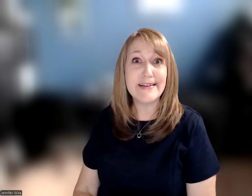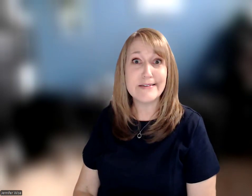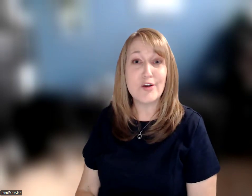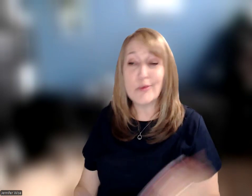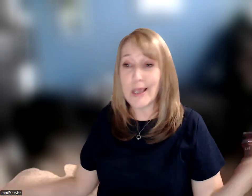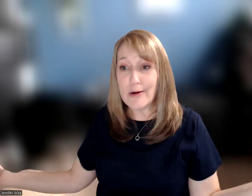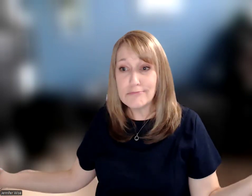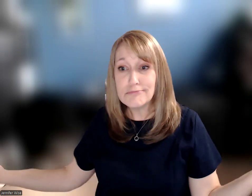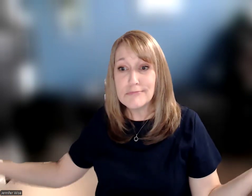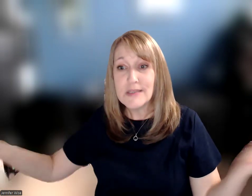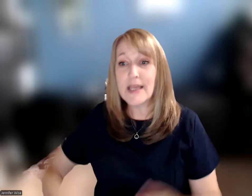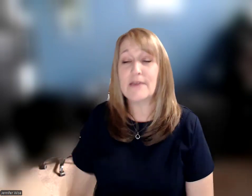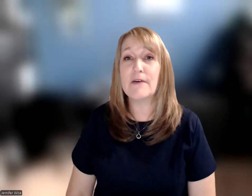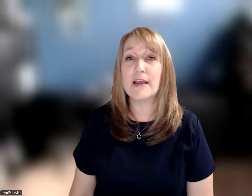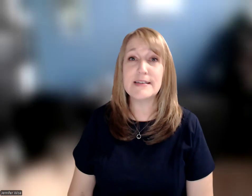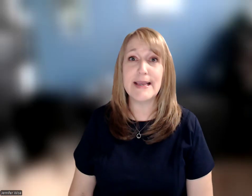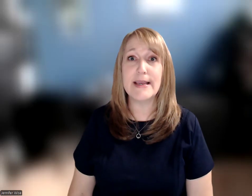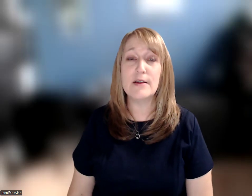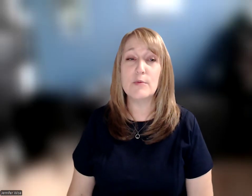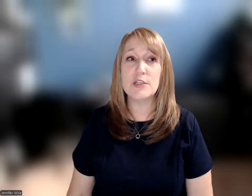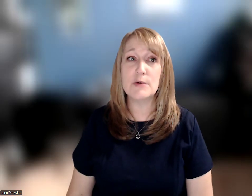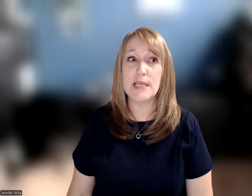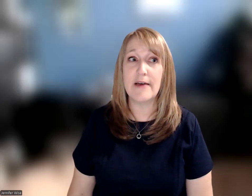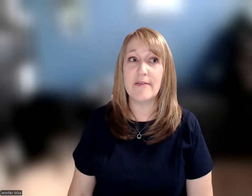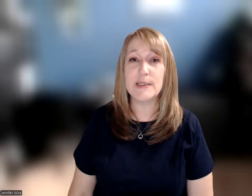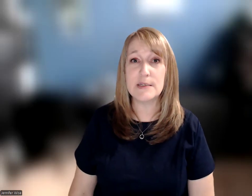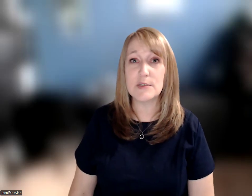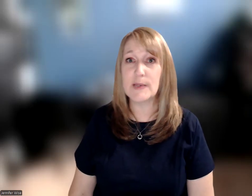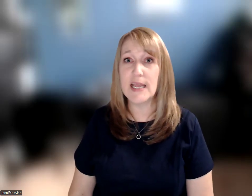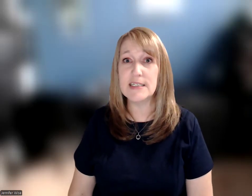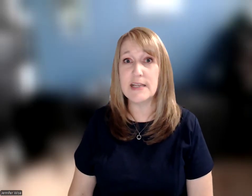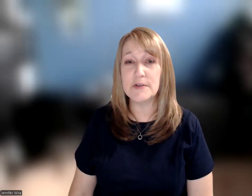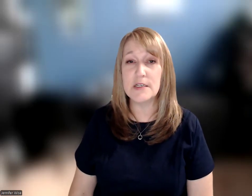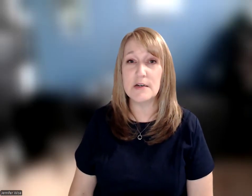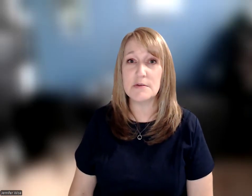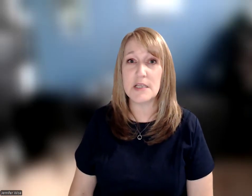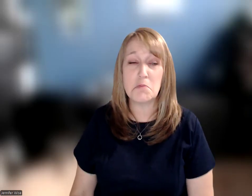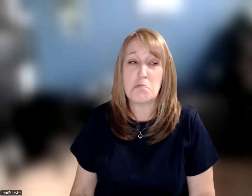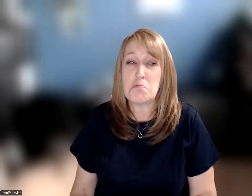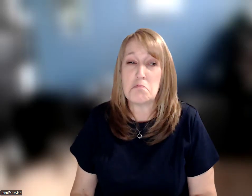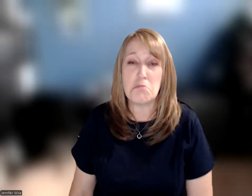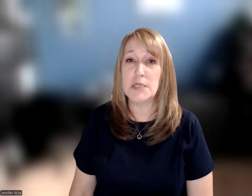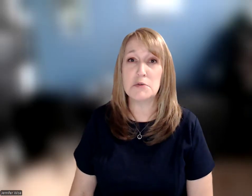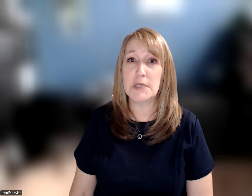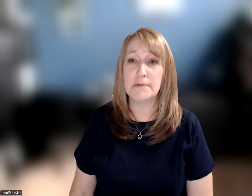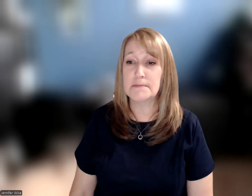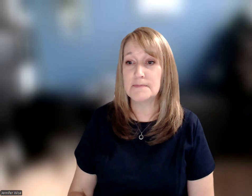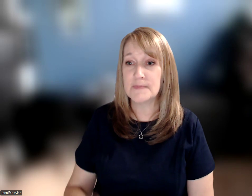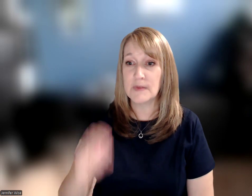is don't care. Like if I say, do you want to have pizza or spaghetti tonight for dinner? And you say, I don't care.